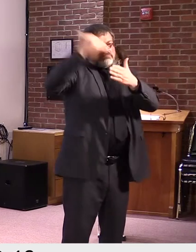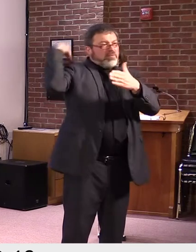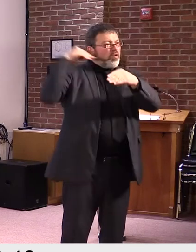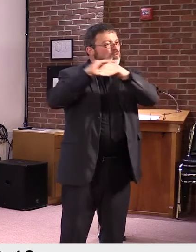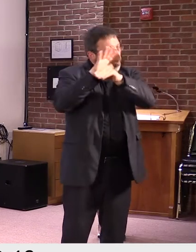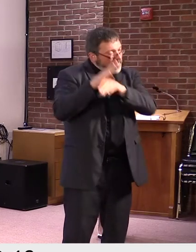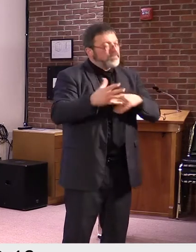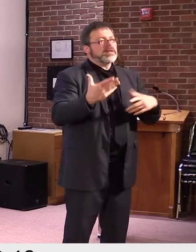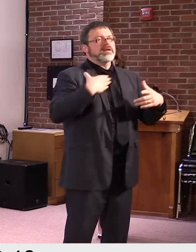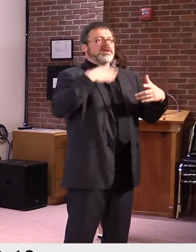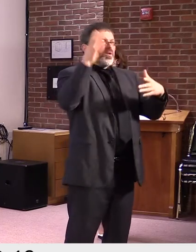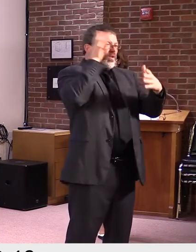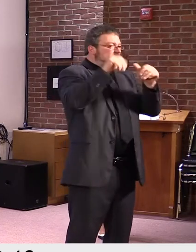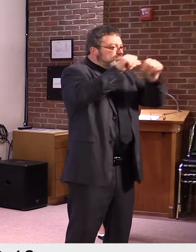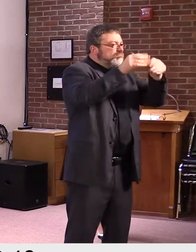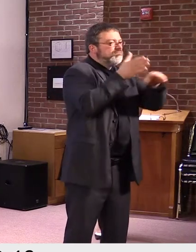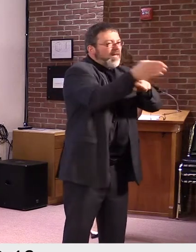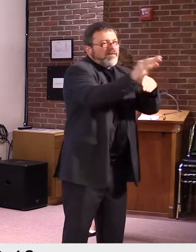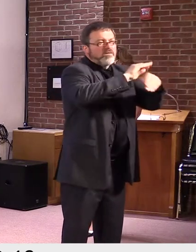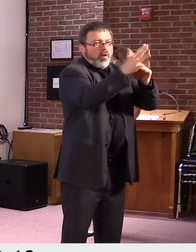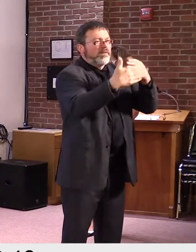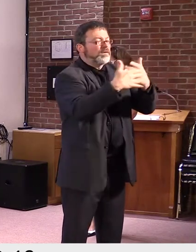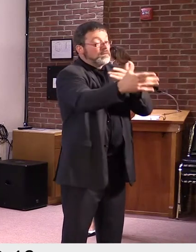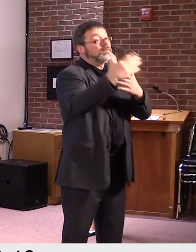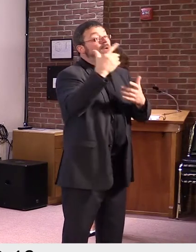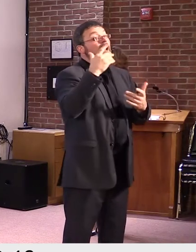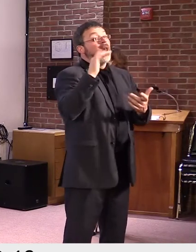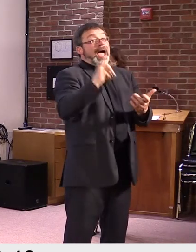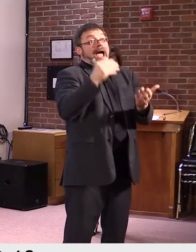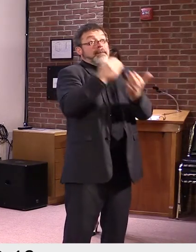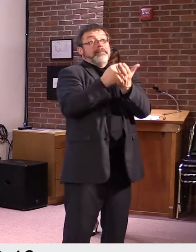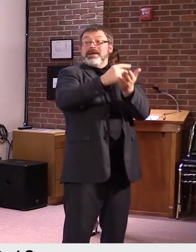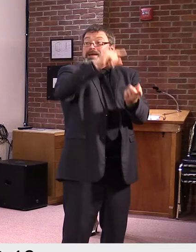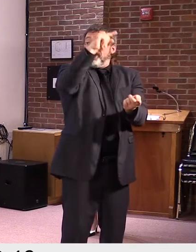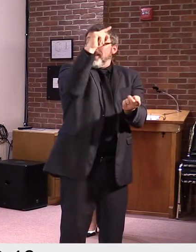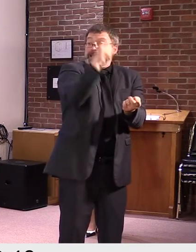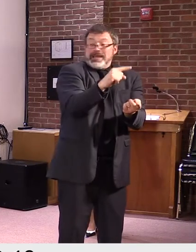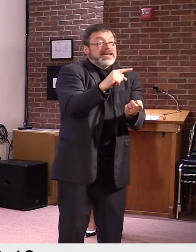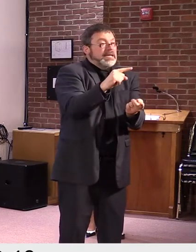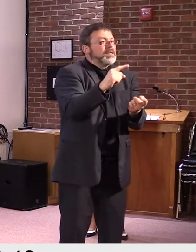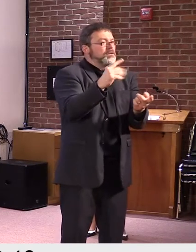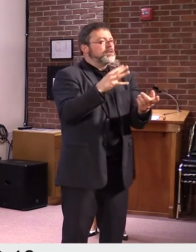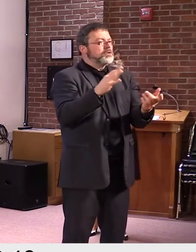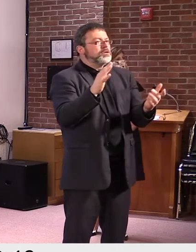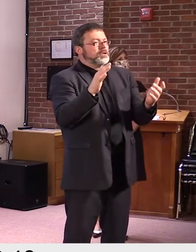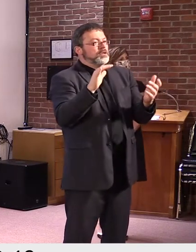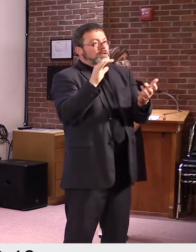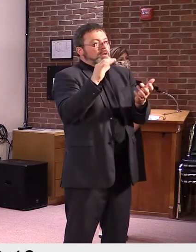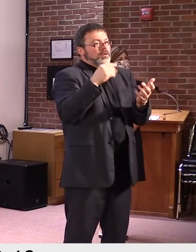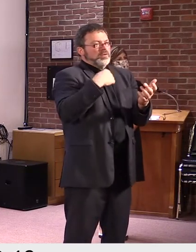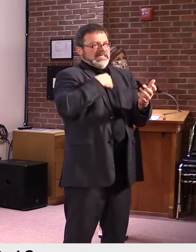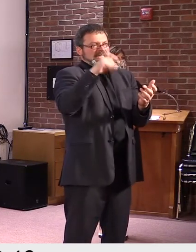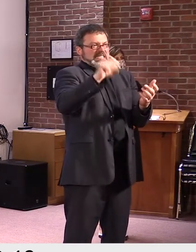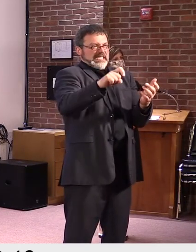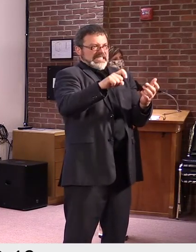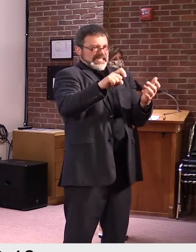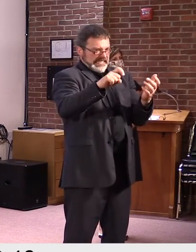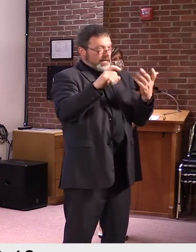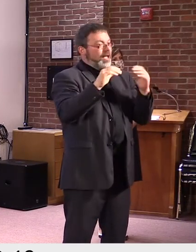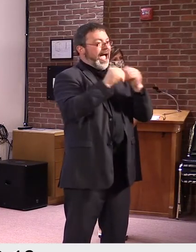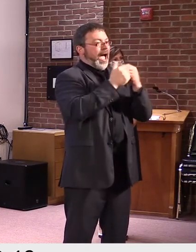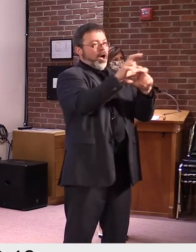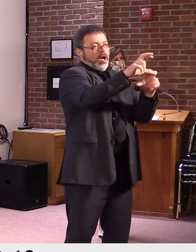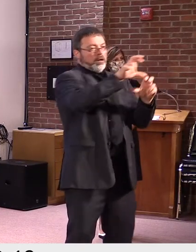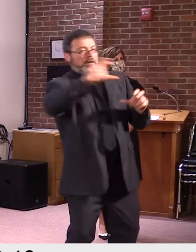in Burlington, because I believe there is an underinvestment there, like in many areas of government, I do very much